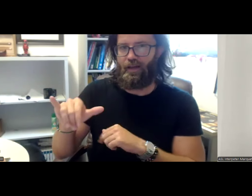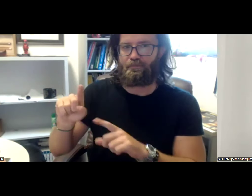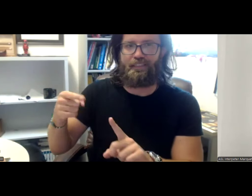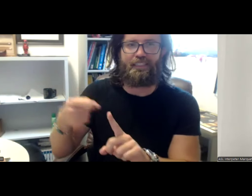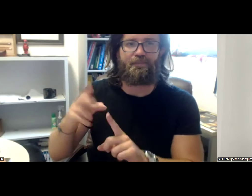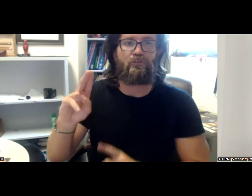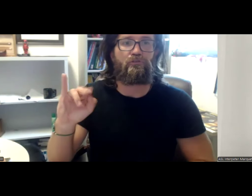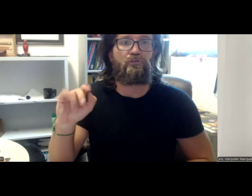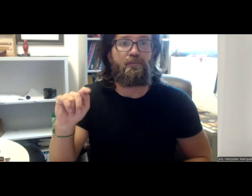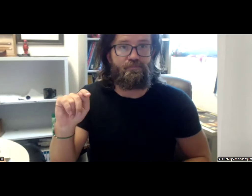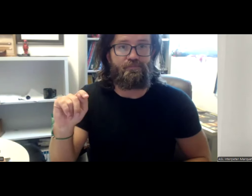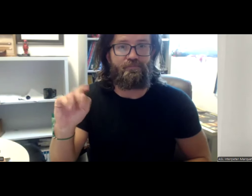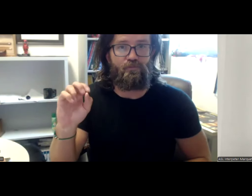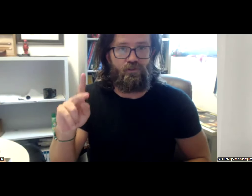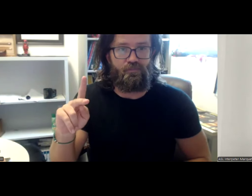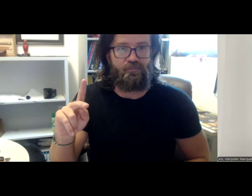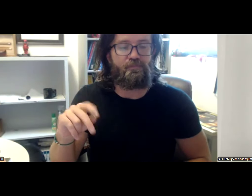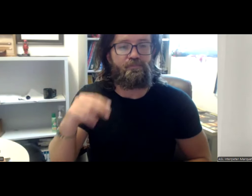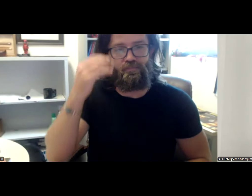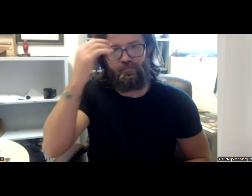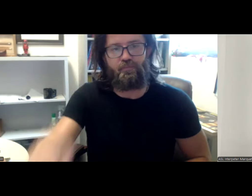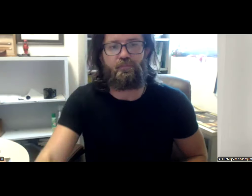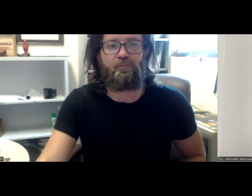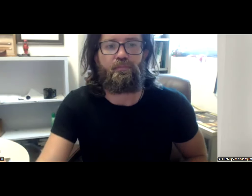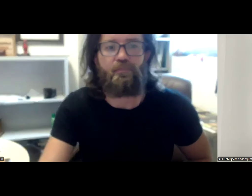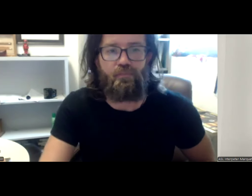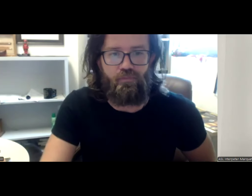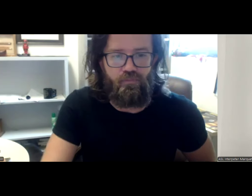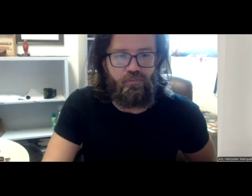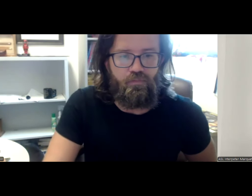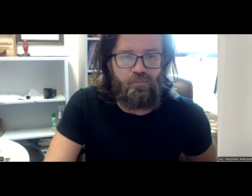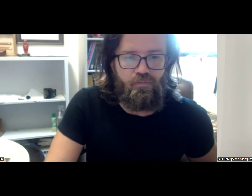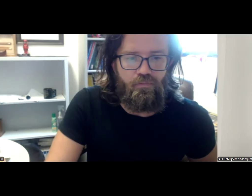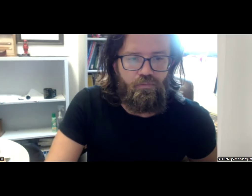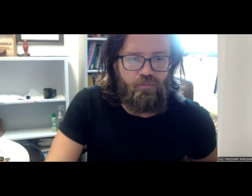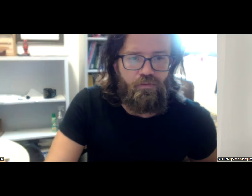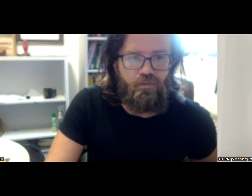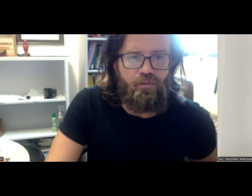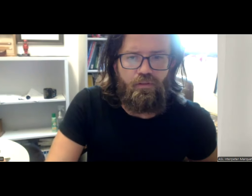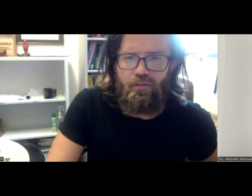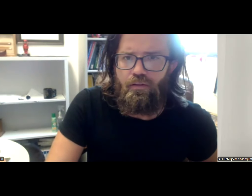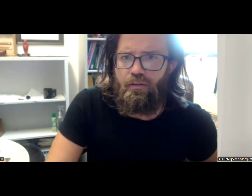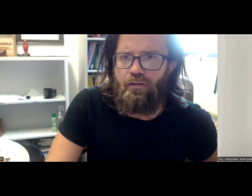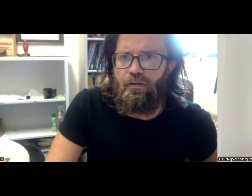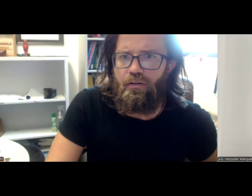same, learning platform have had no problem. So depending on the unit, I can work with y'all.